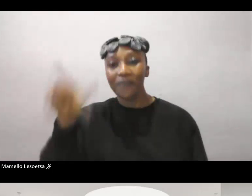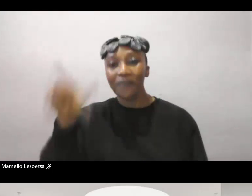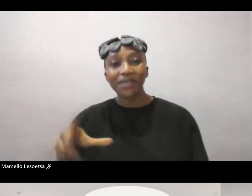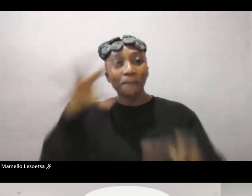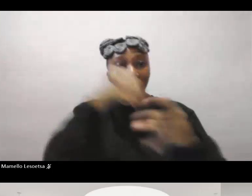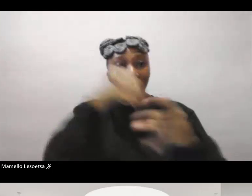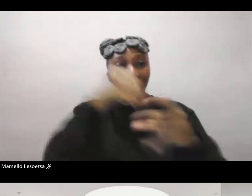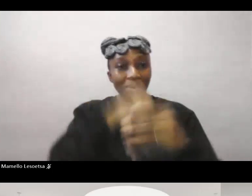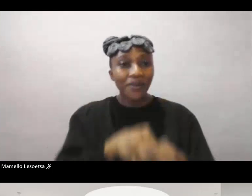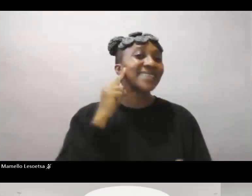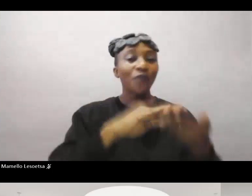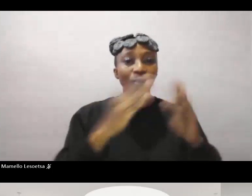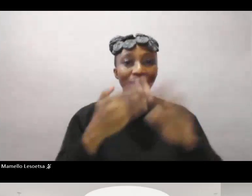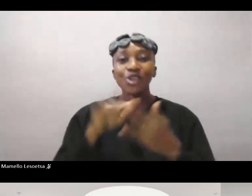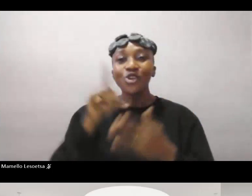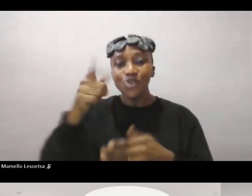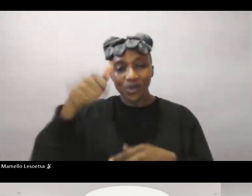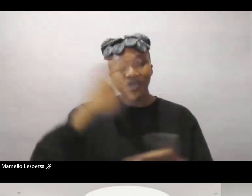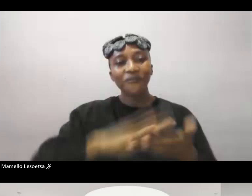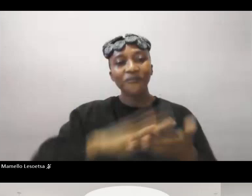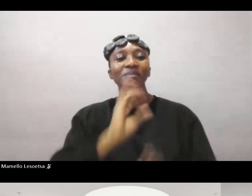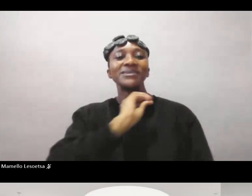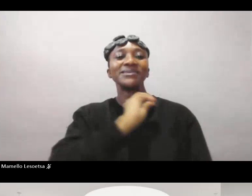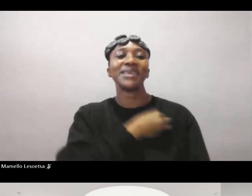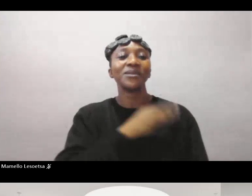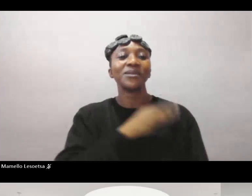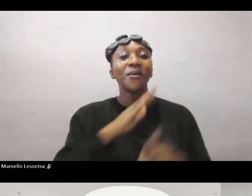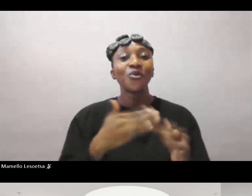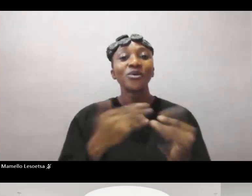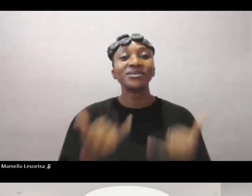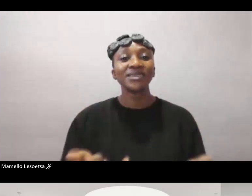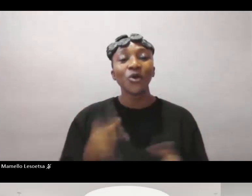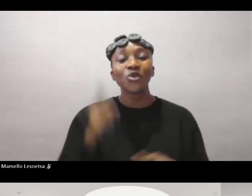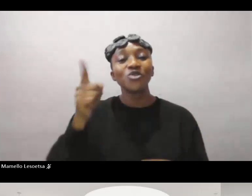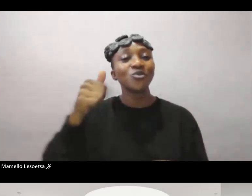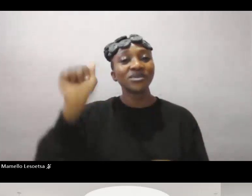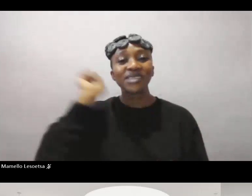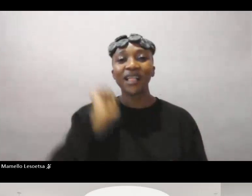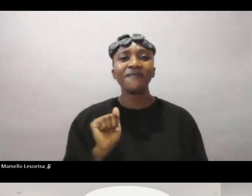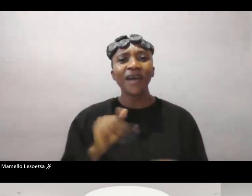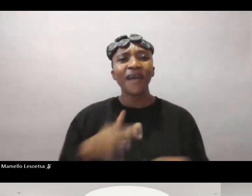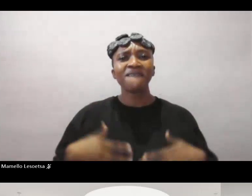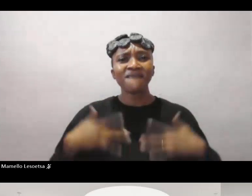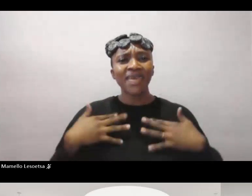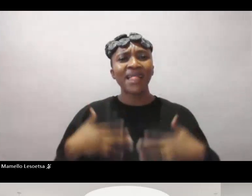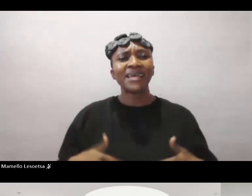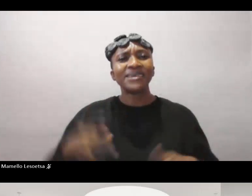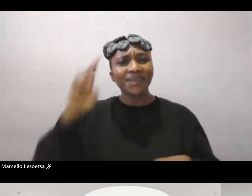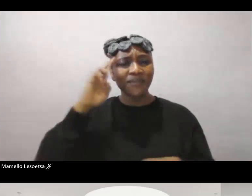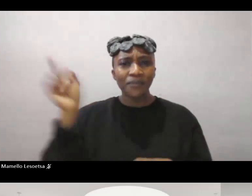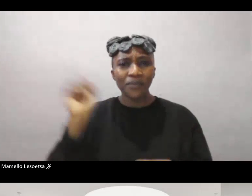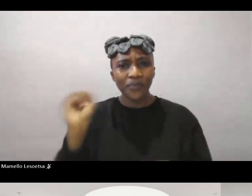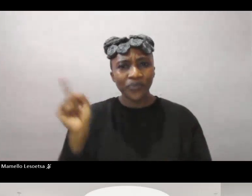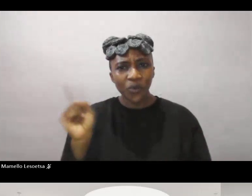disabled. And because you now feel, if you remember that first video we watched in semester